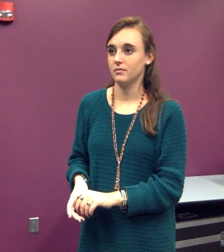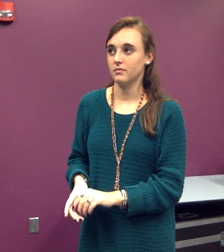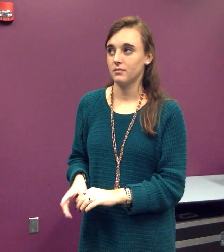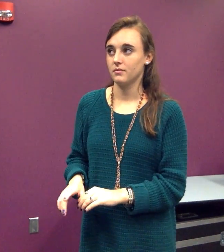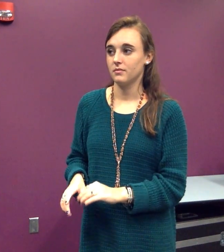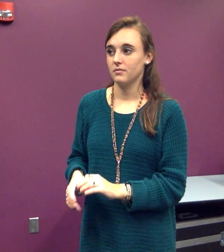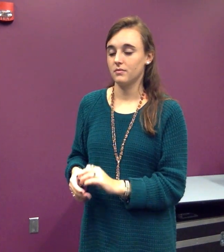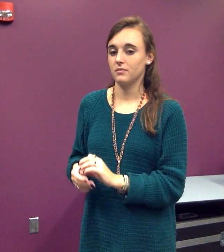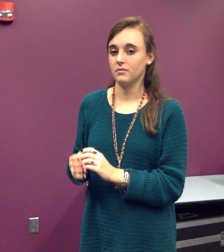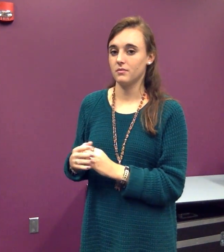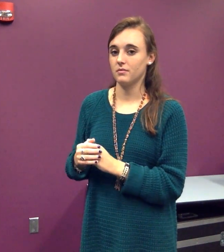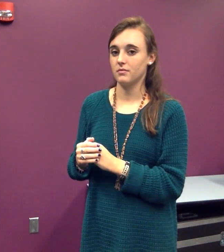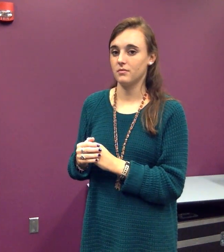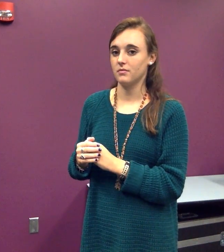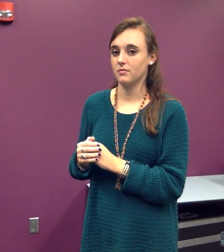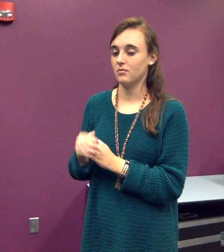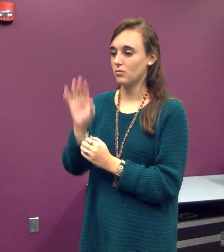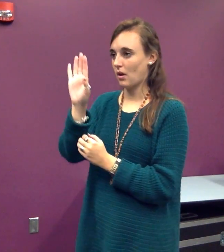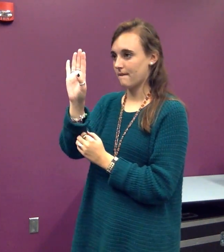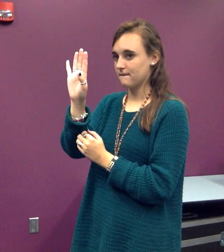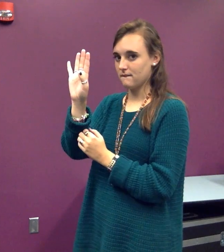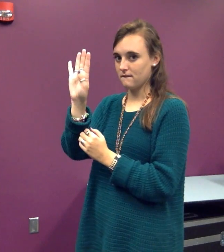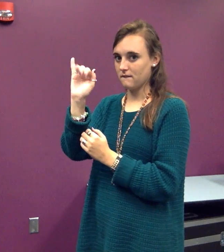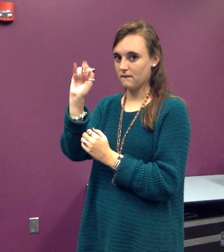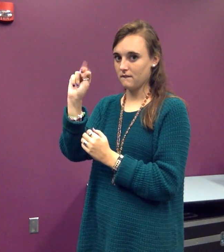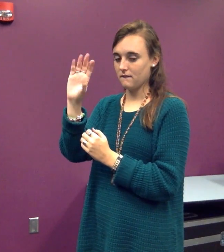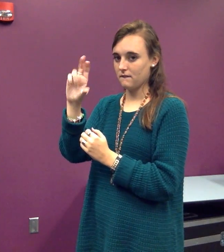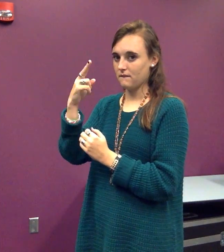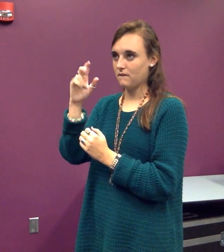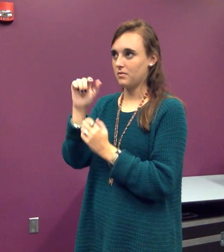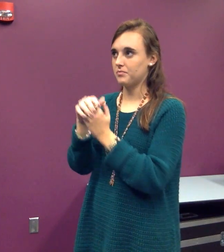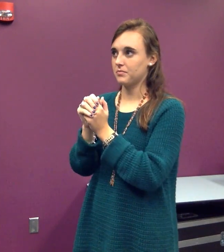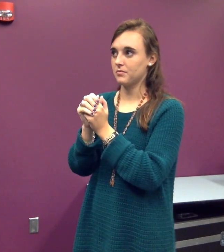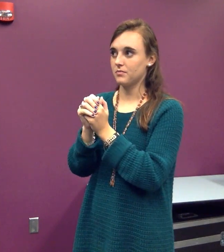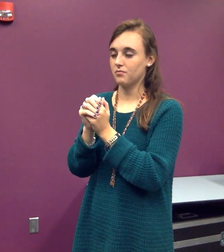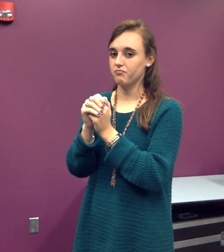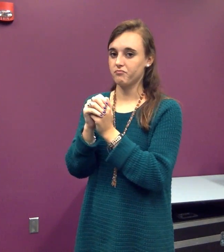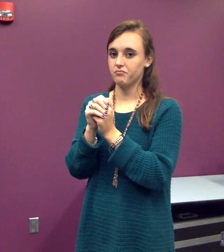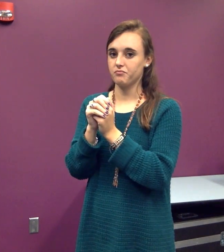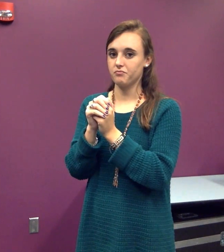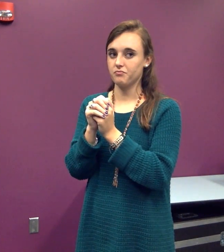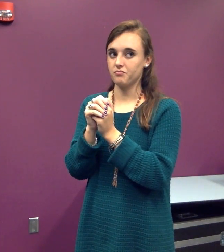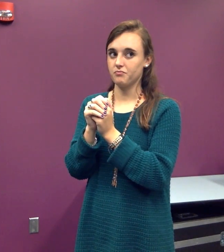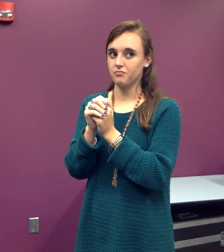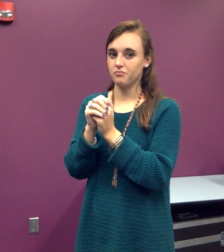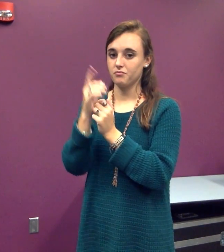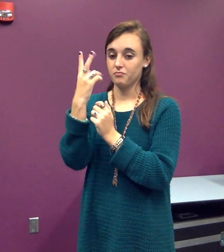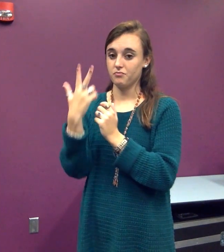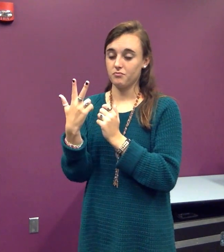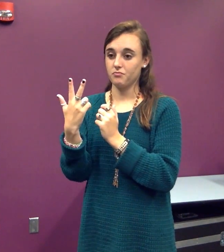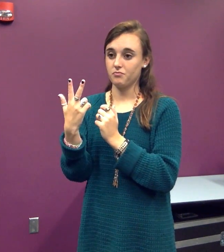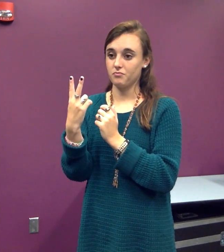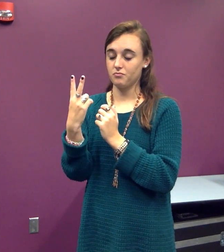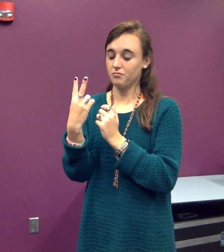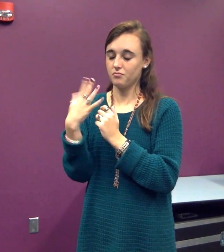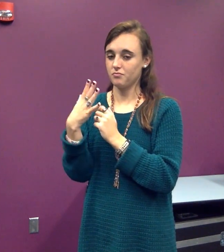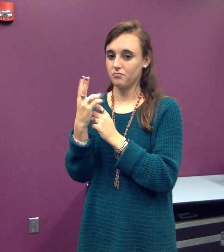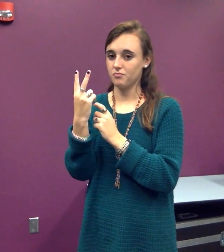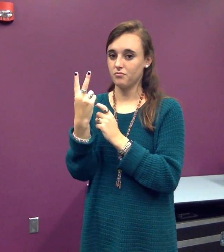This is 4 inches. Half of 4 is, would you measure down that line and that line only and put a